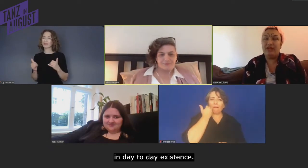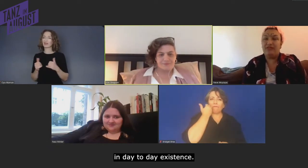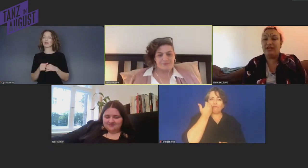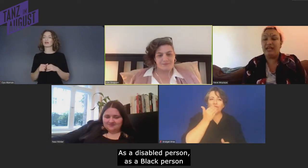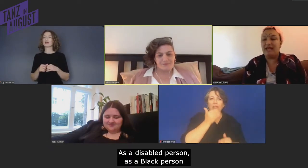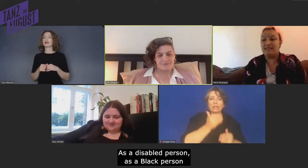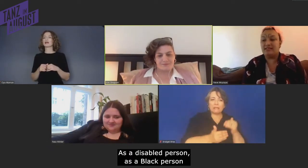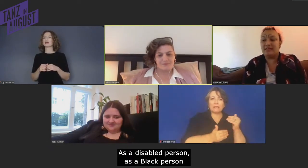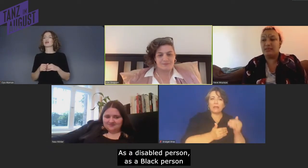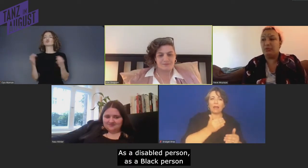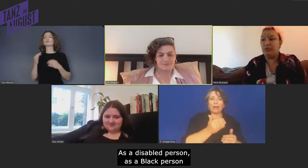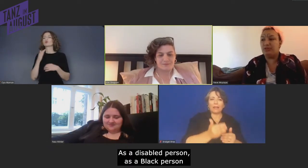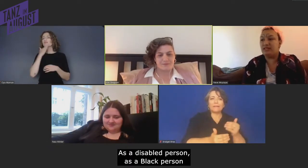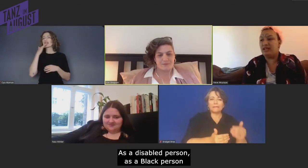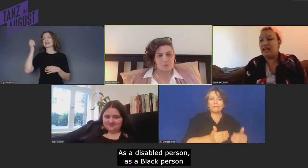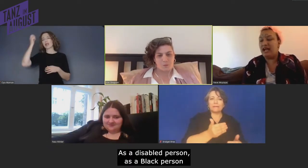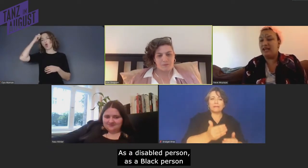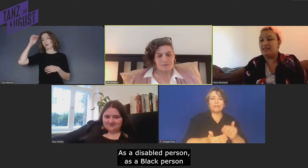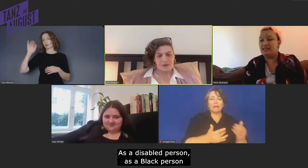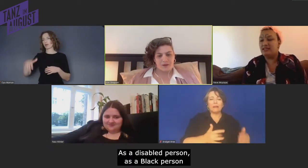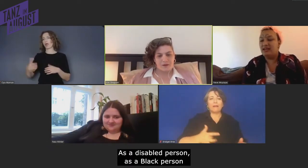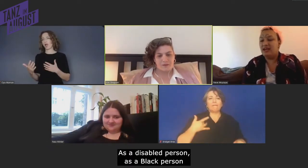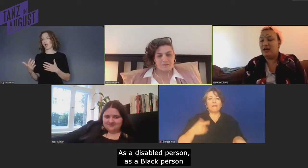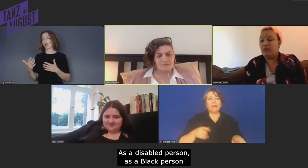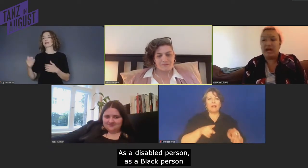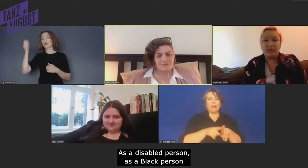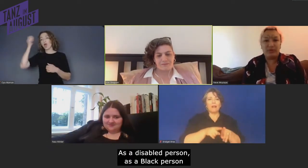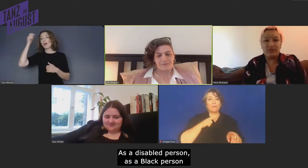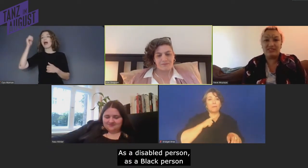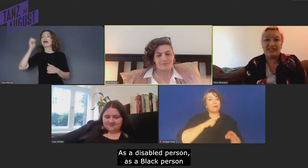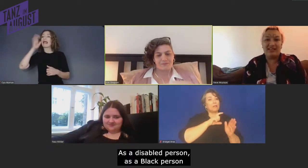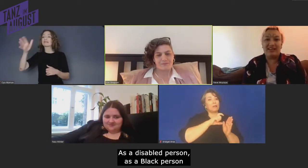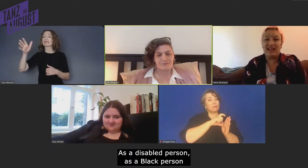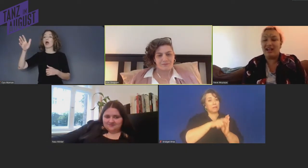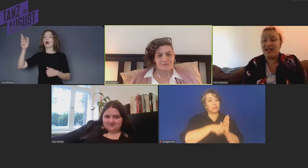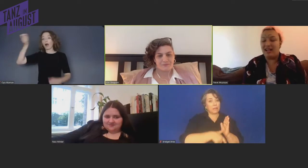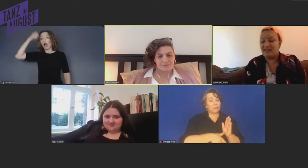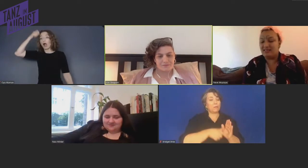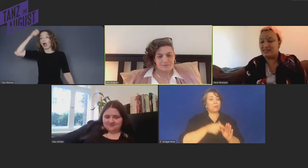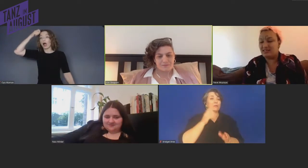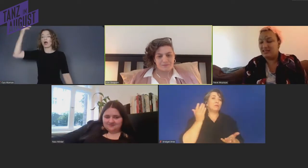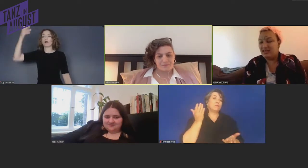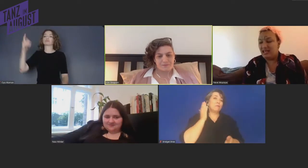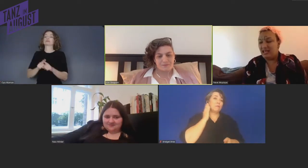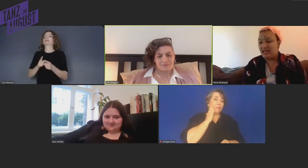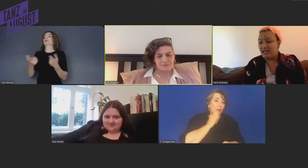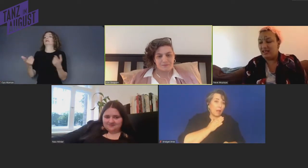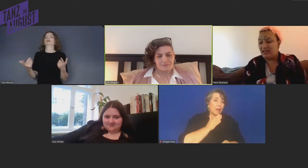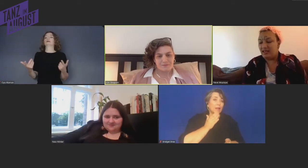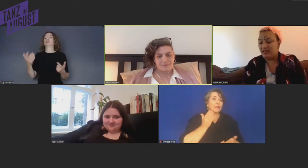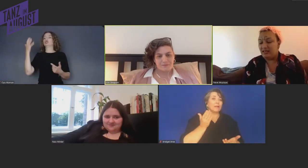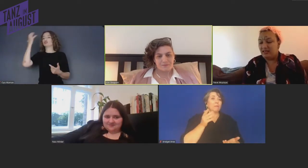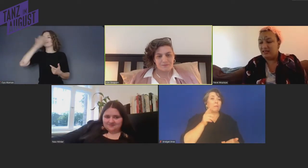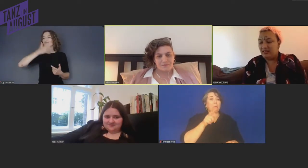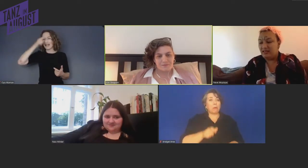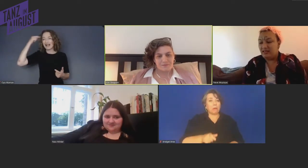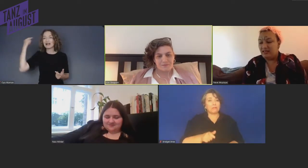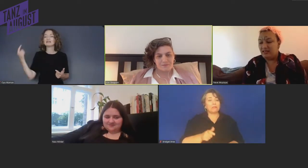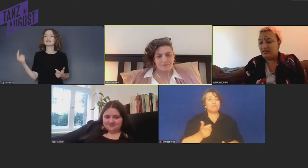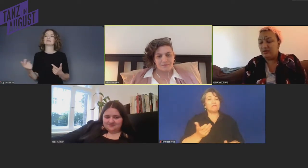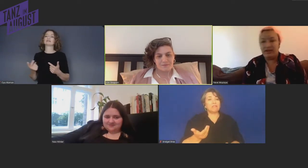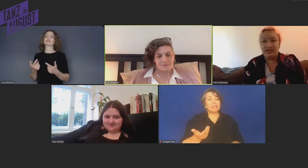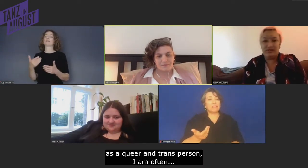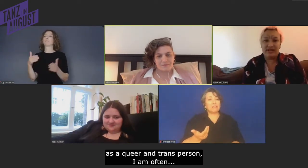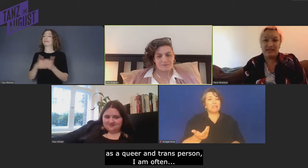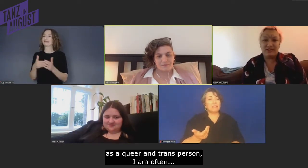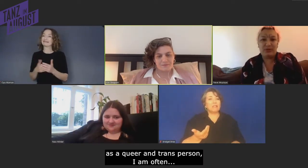I feel like as a disabled person, as a Black person, as a